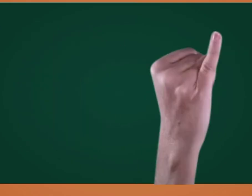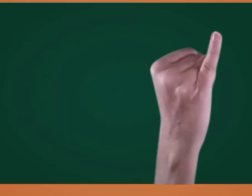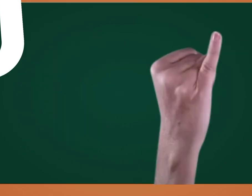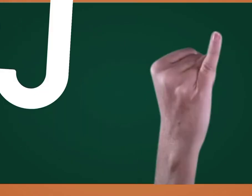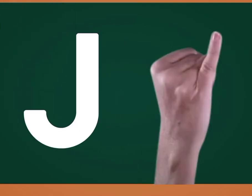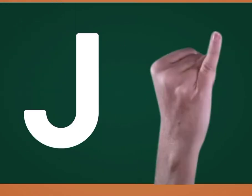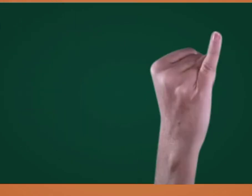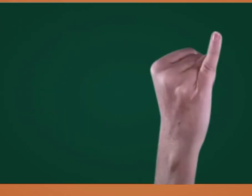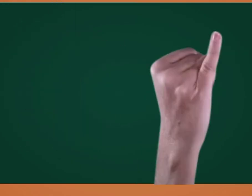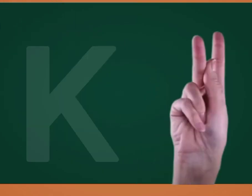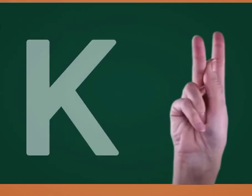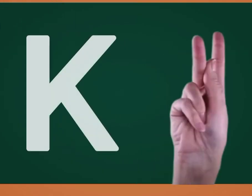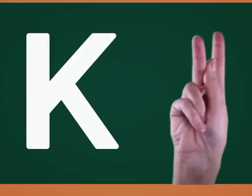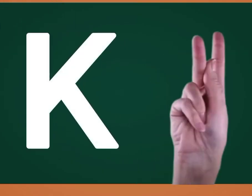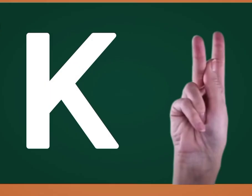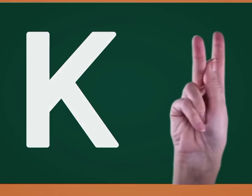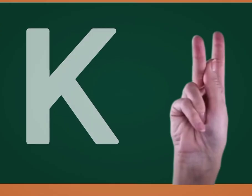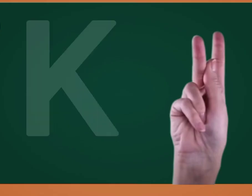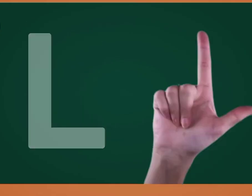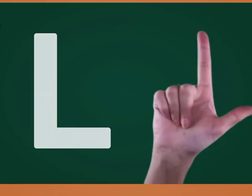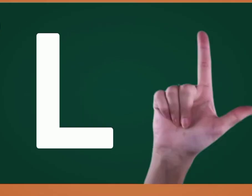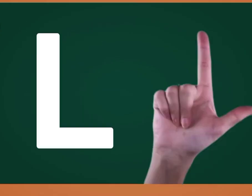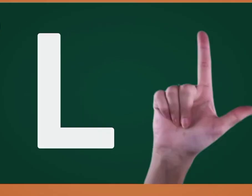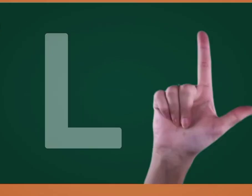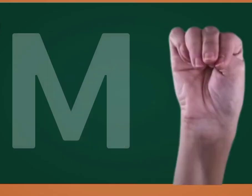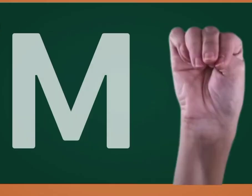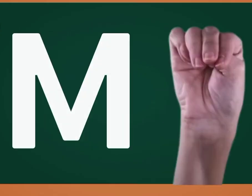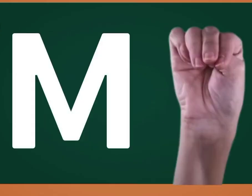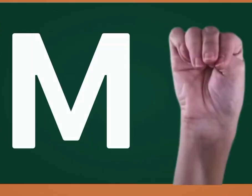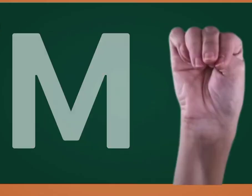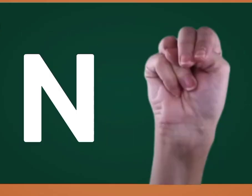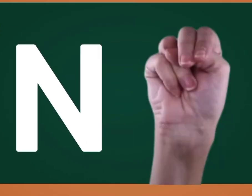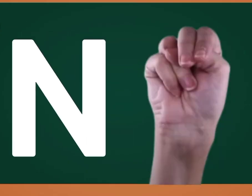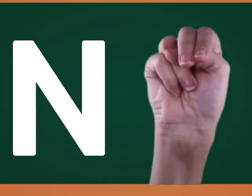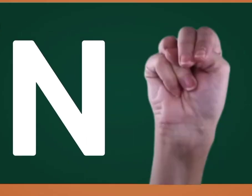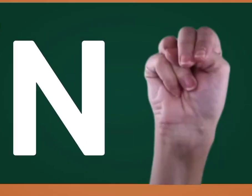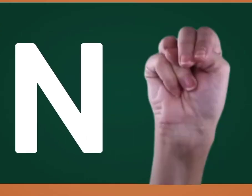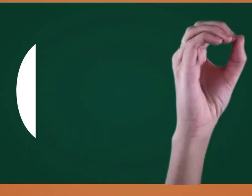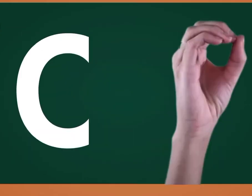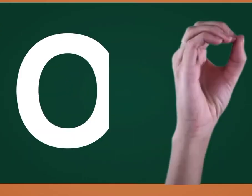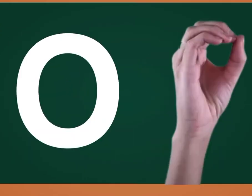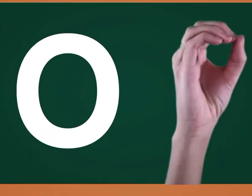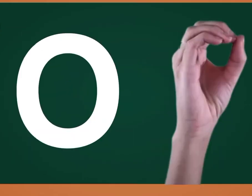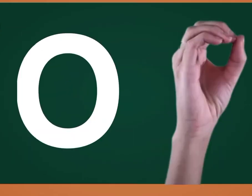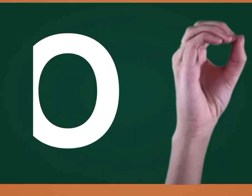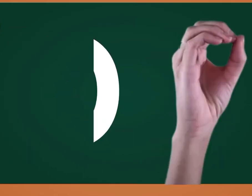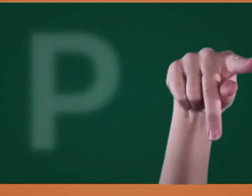J, K, L, M, N, O,